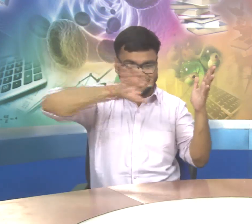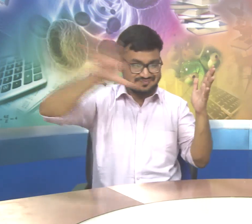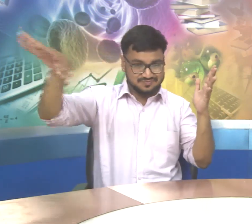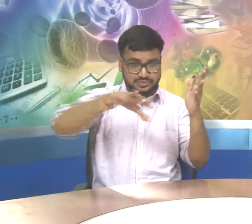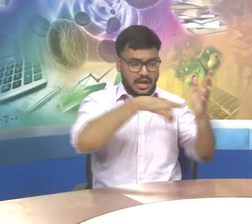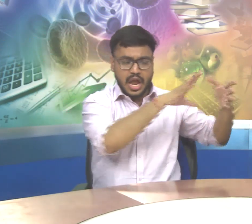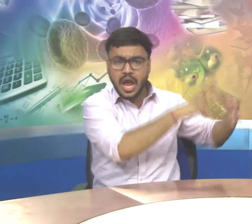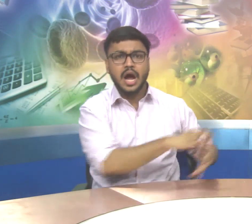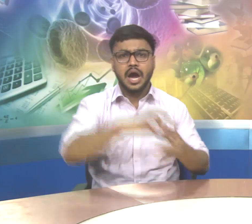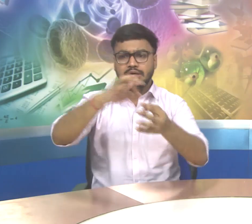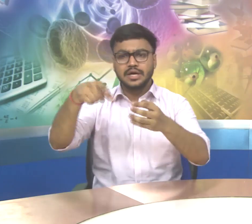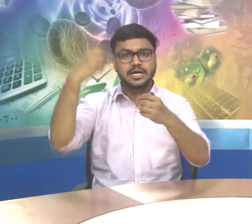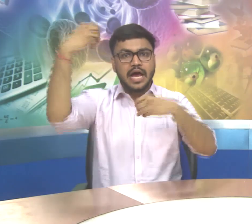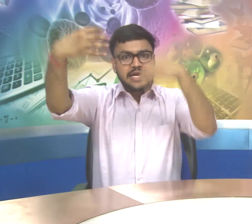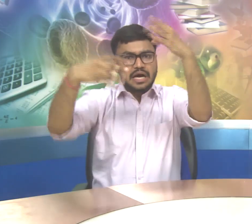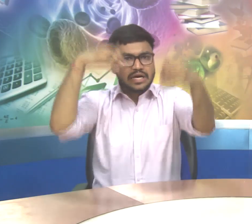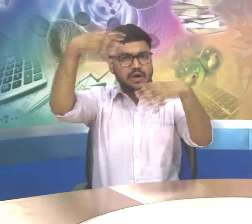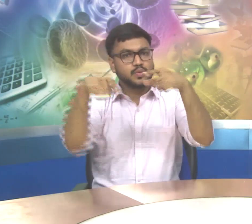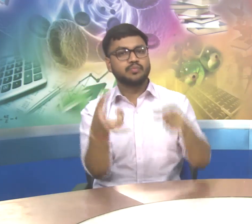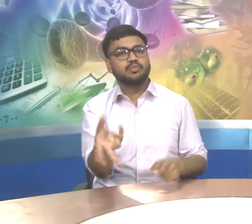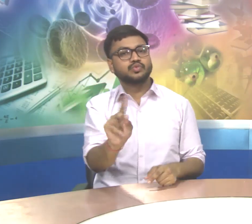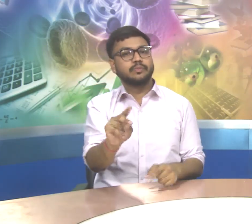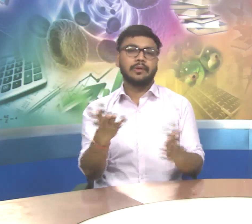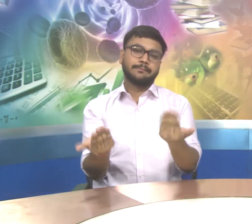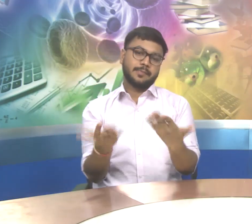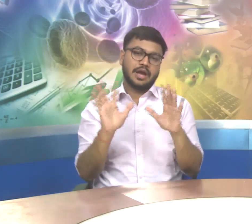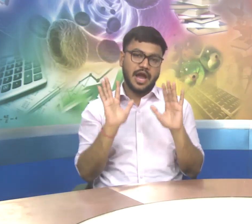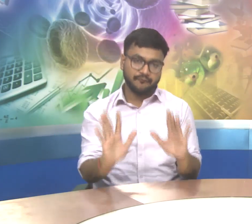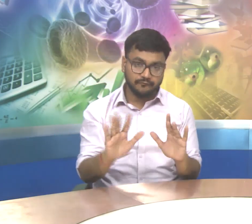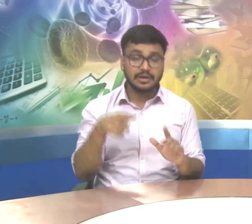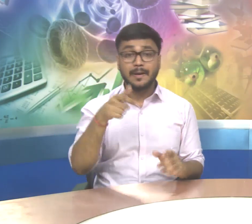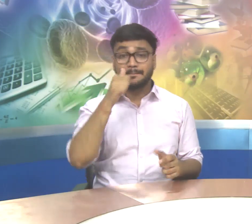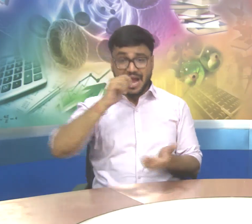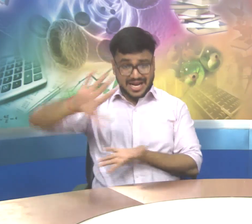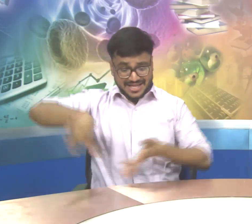again, like sunlight and water.